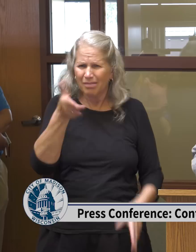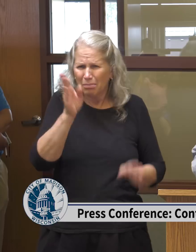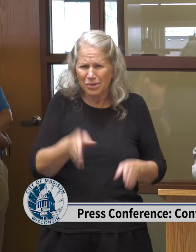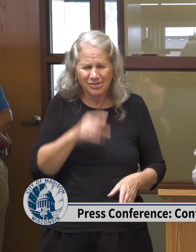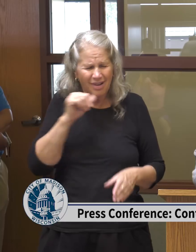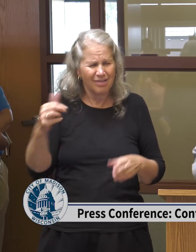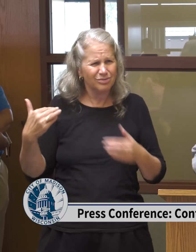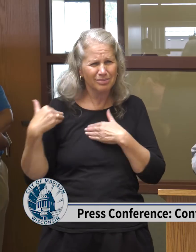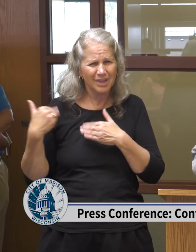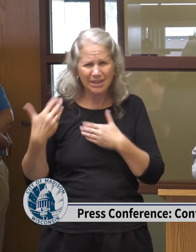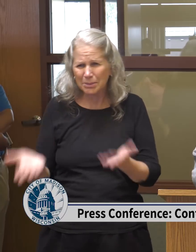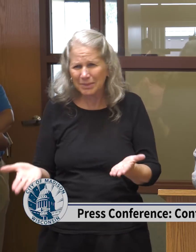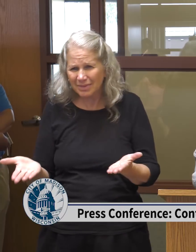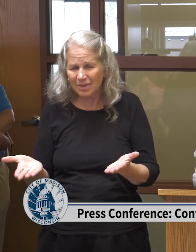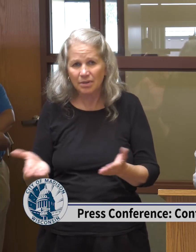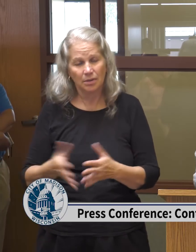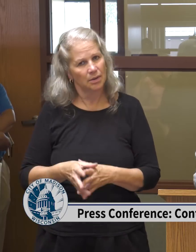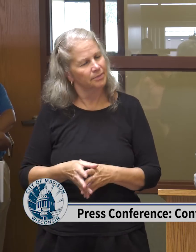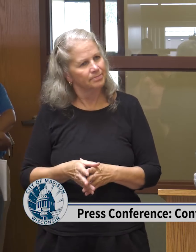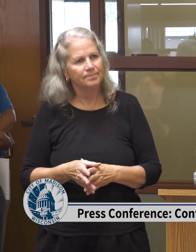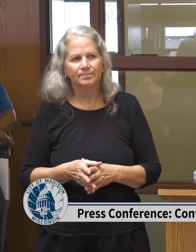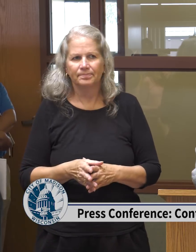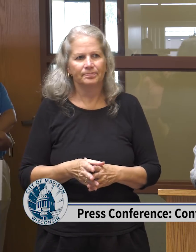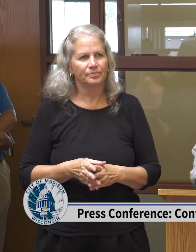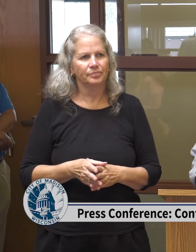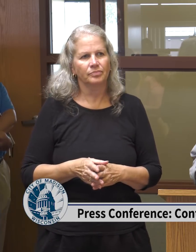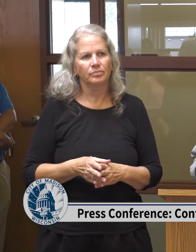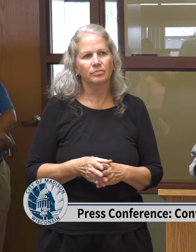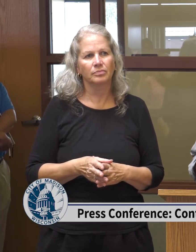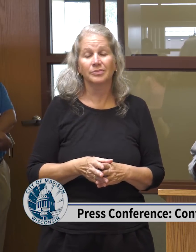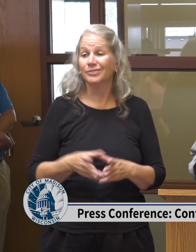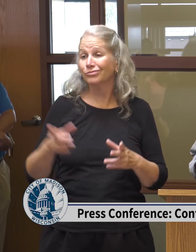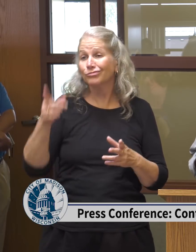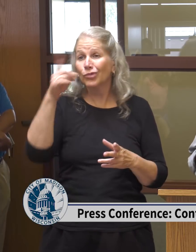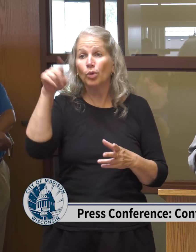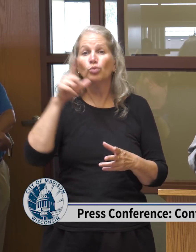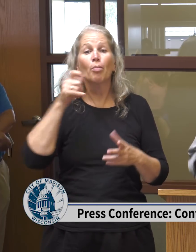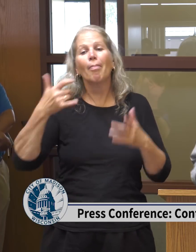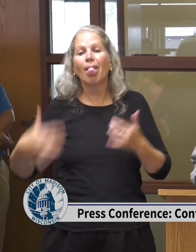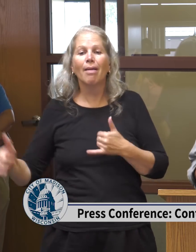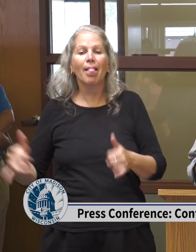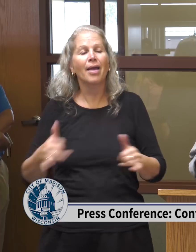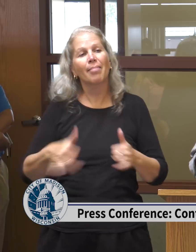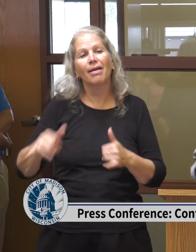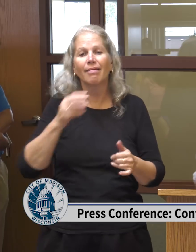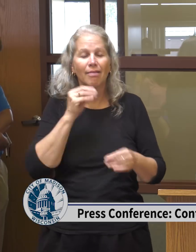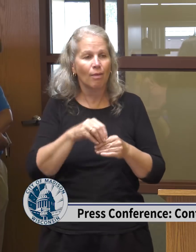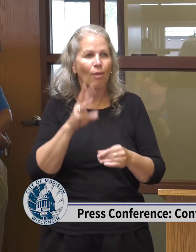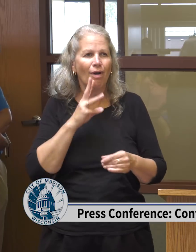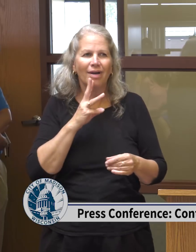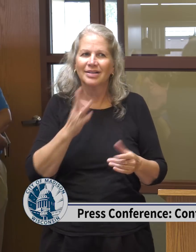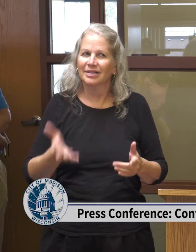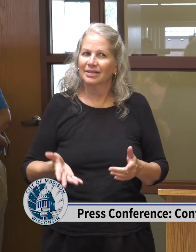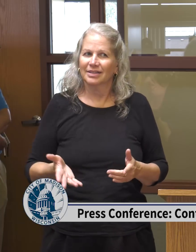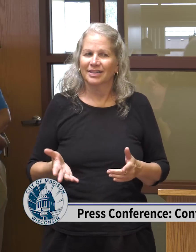water, the kayaking and the canoeing, while it might be nice to have a